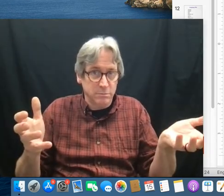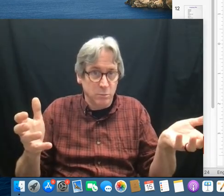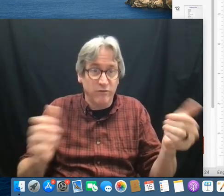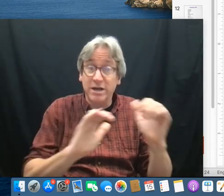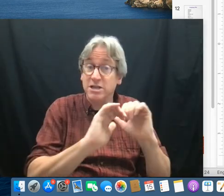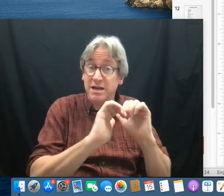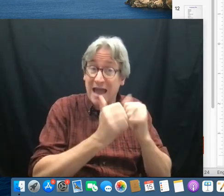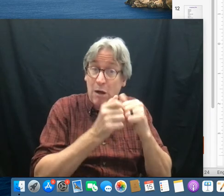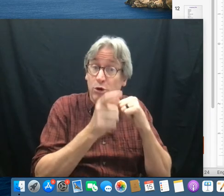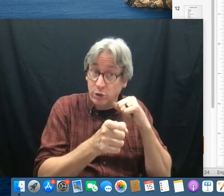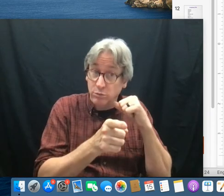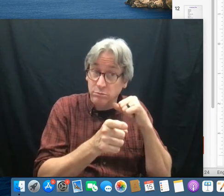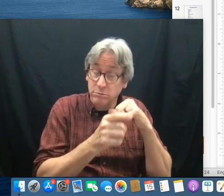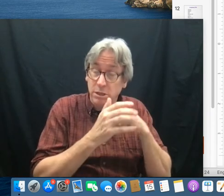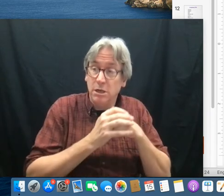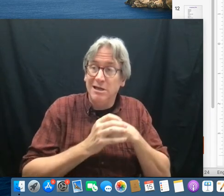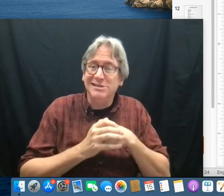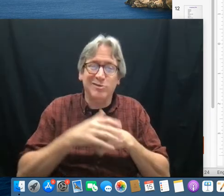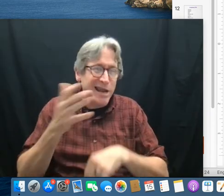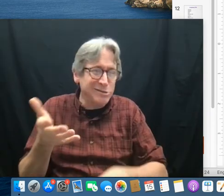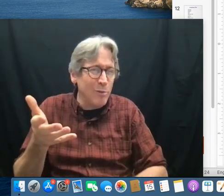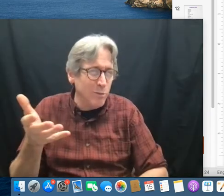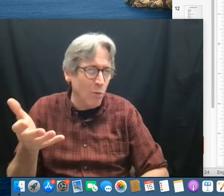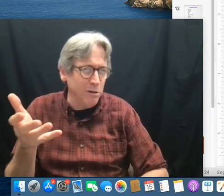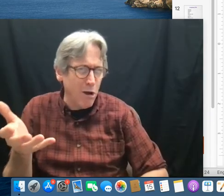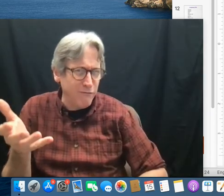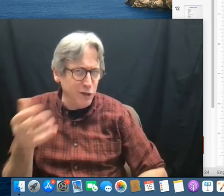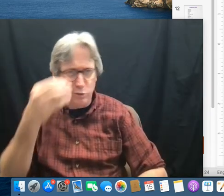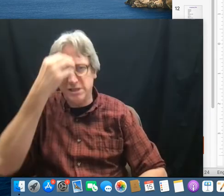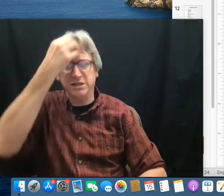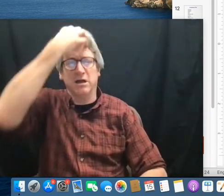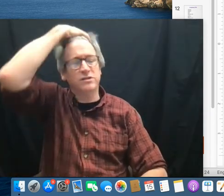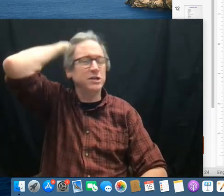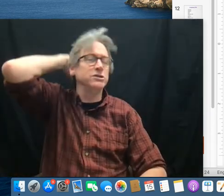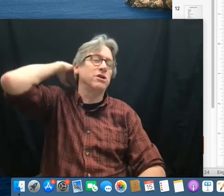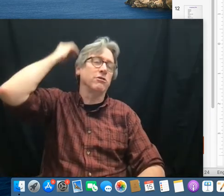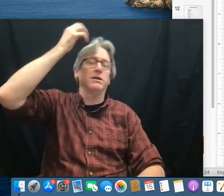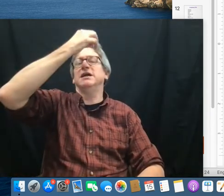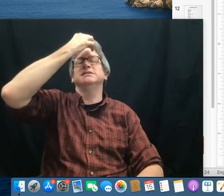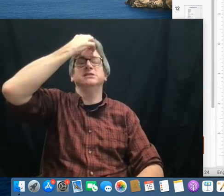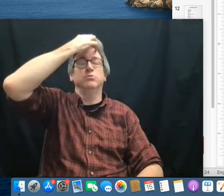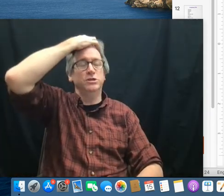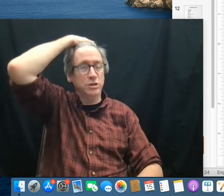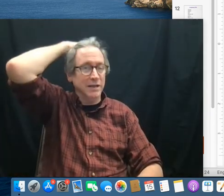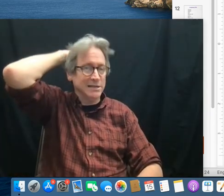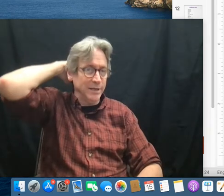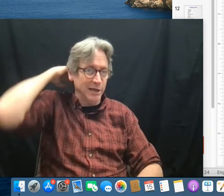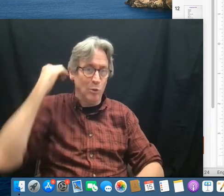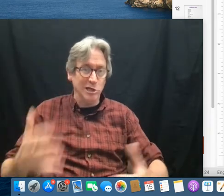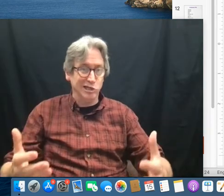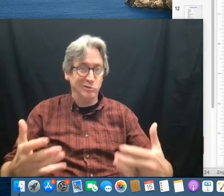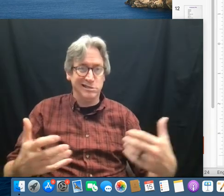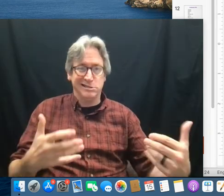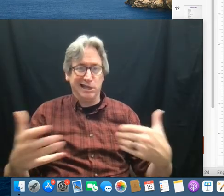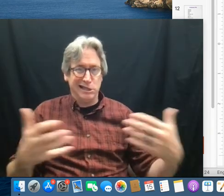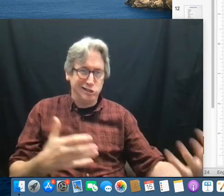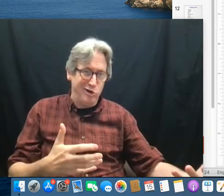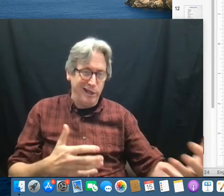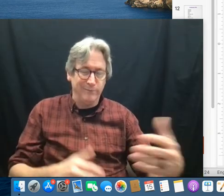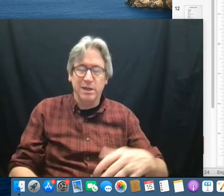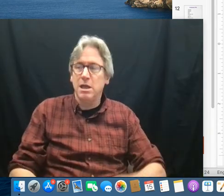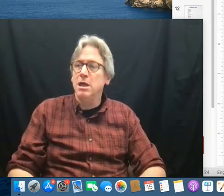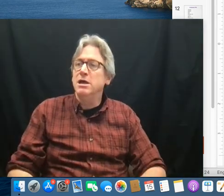The sentence I want to look at for conversation starters is going to seem more complex.